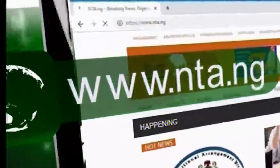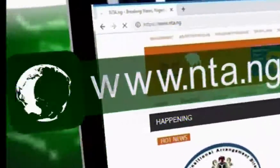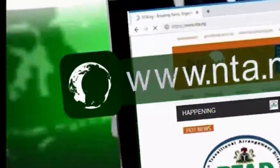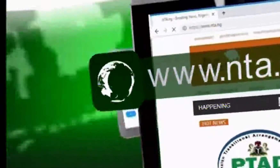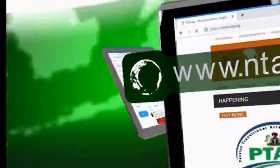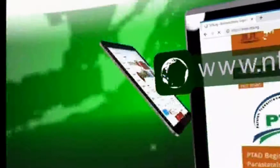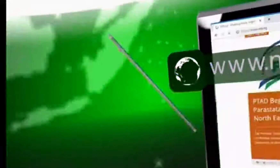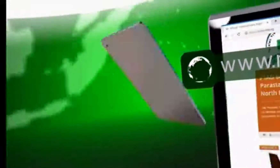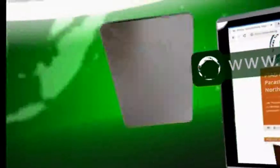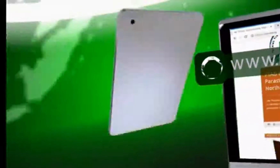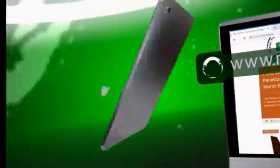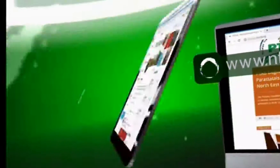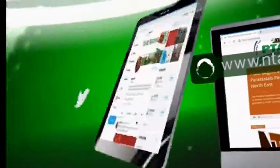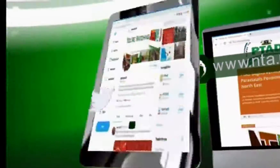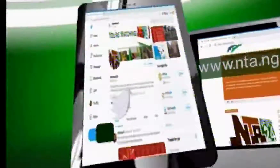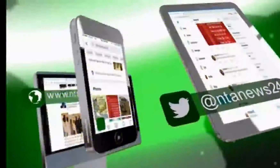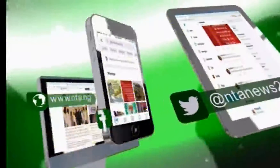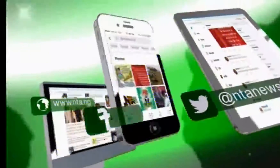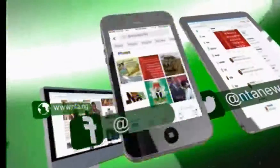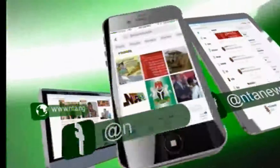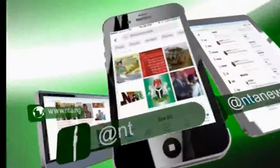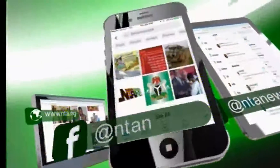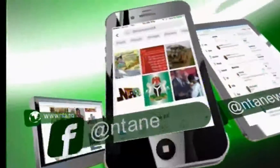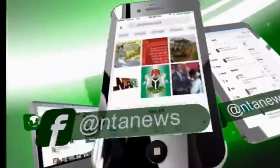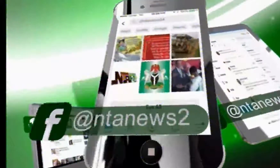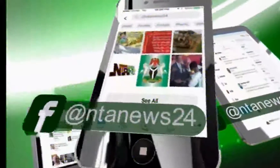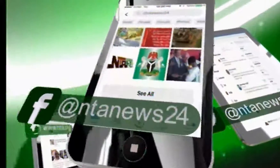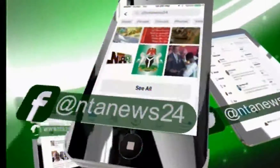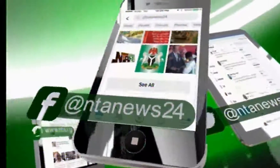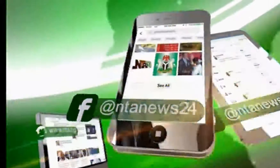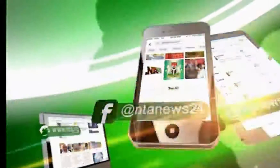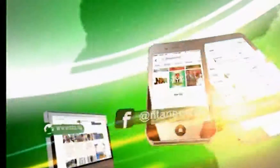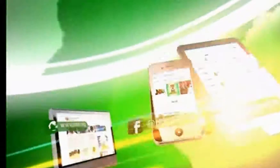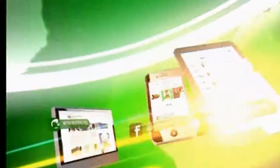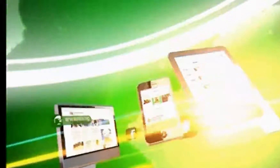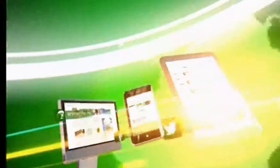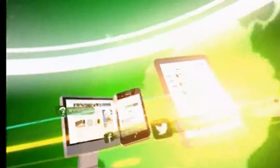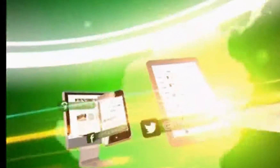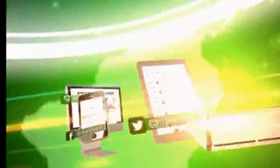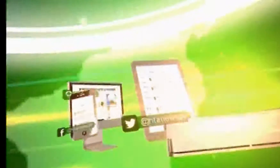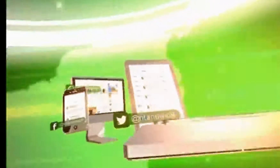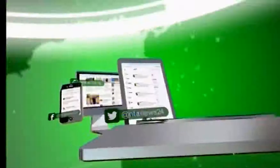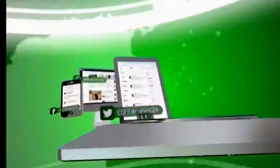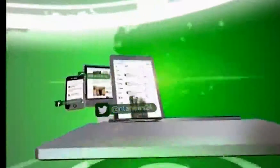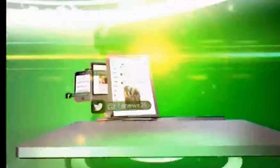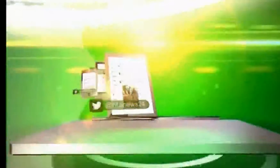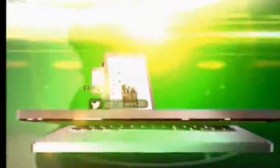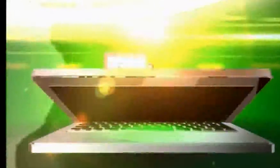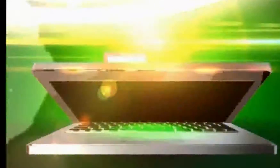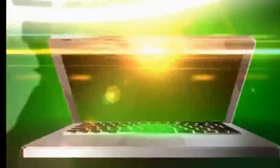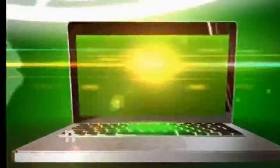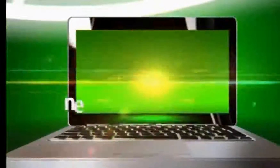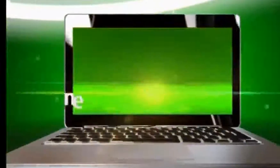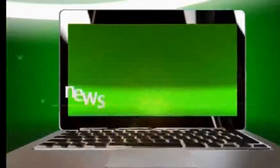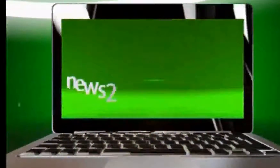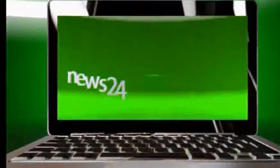www.nta.ng or join us on our social media handles, Facebook at NTA News 24. For comments, suggestions and inquiries, send